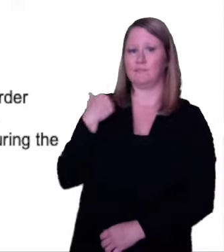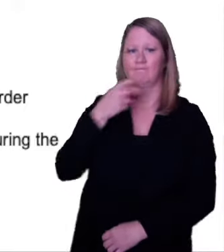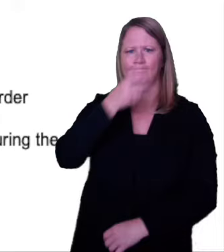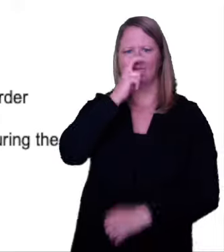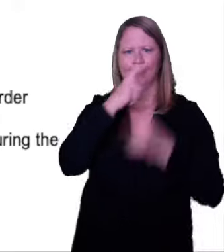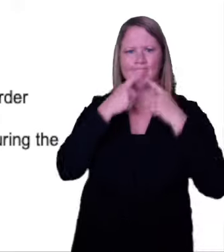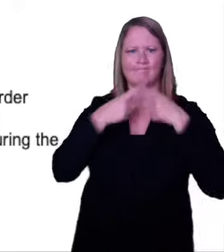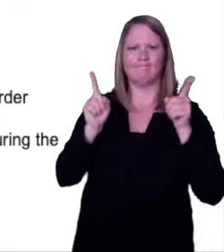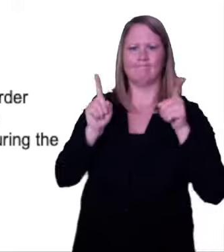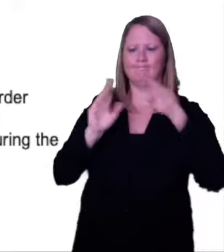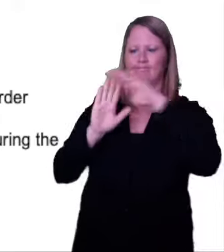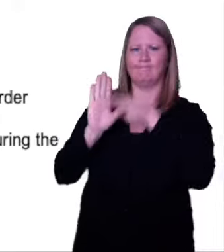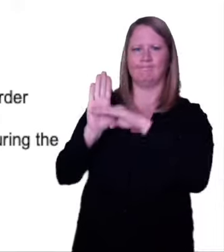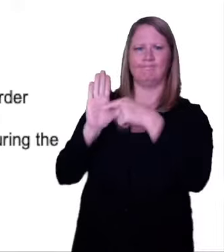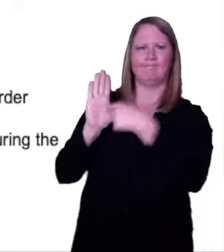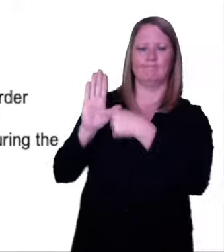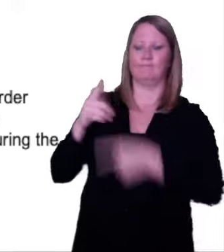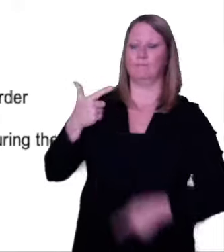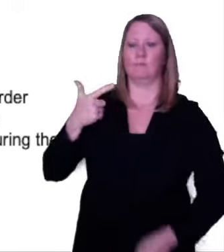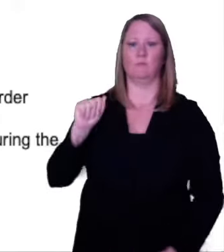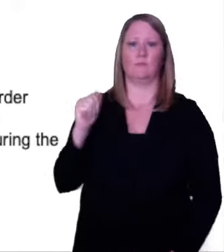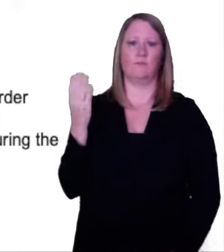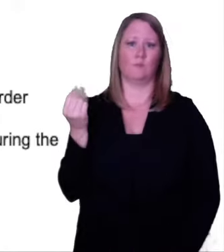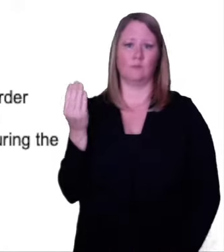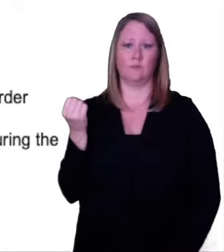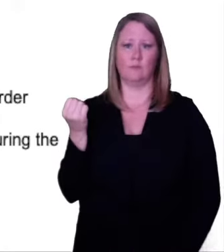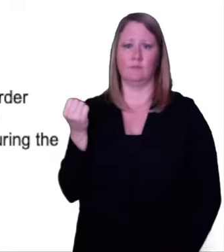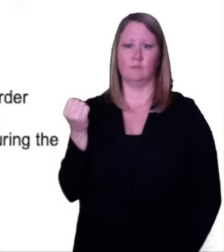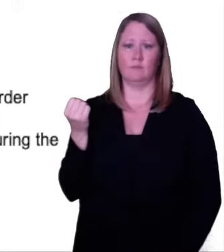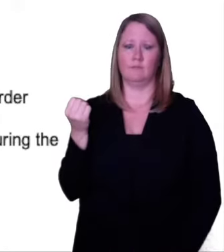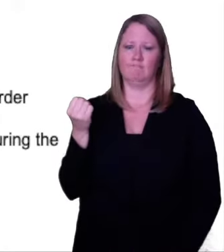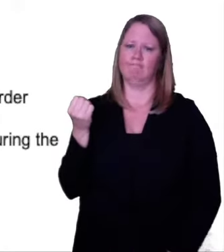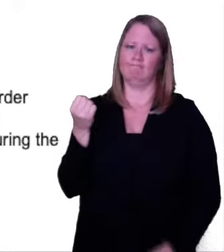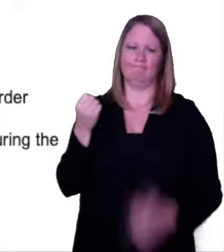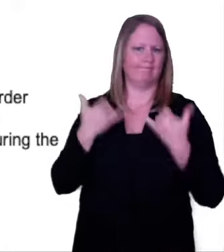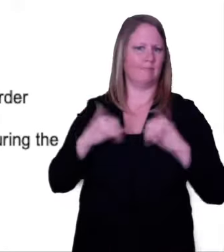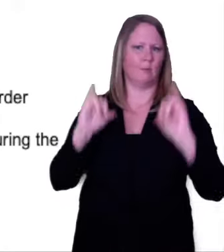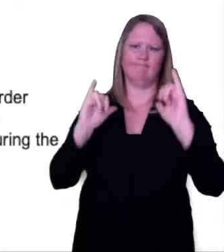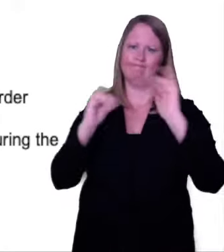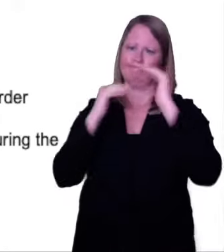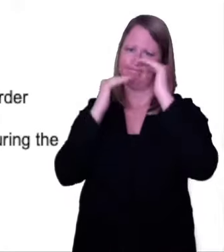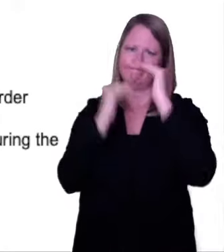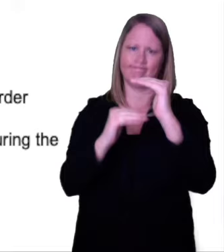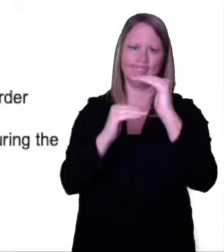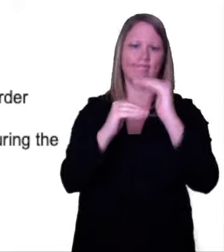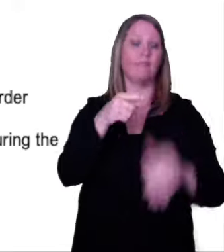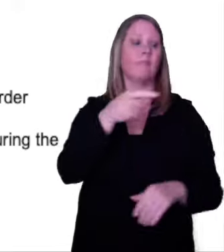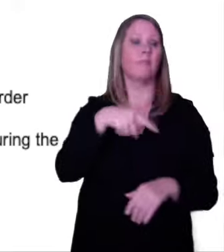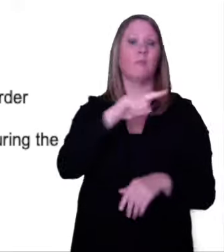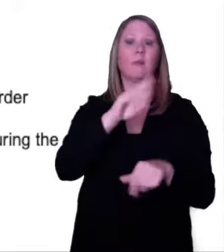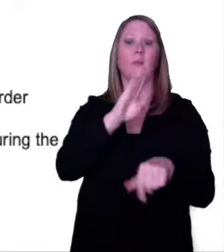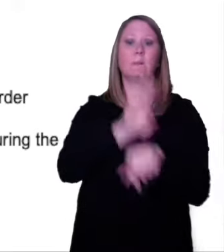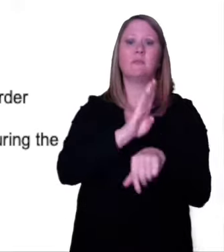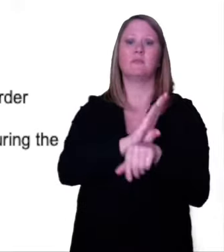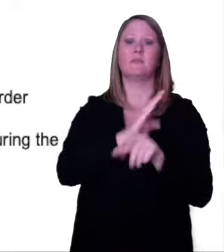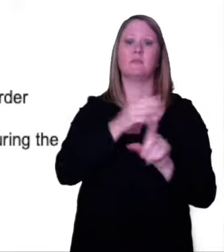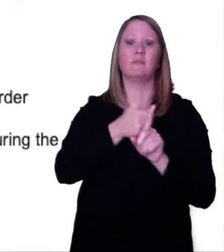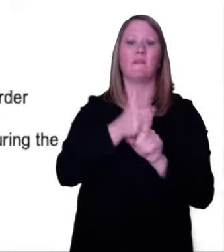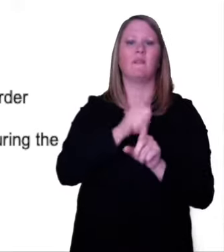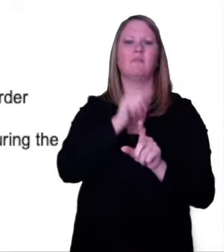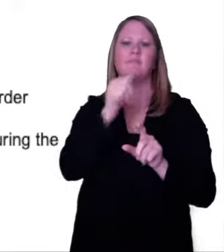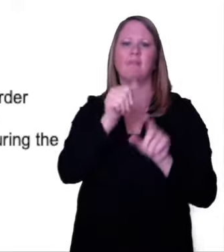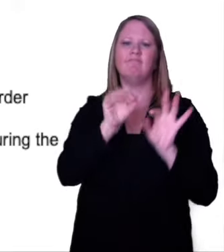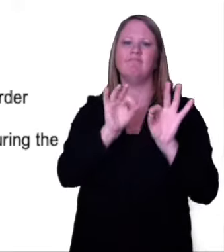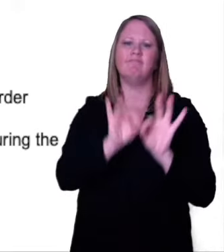Whereas Executive Order GA14 therefore restricts non-essential services during the